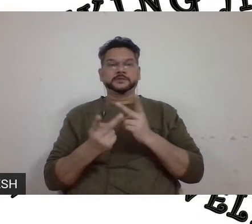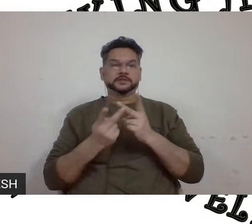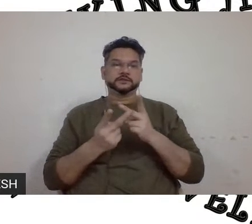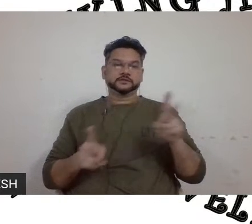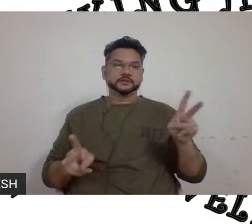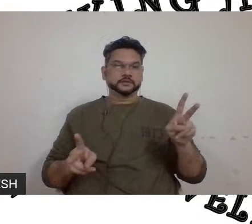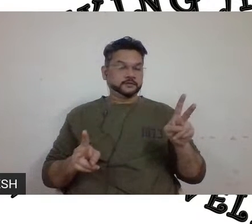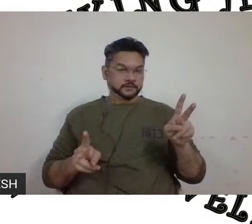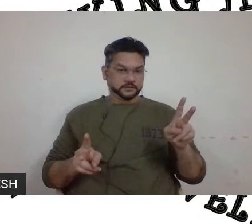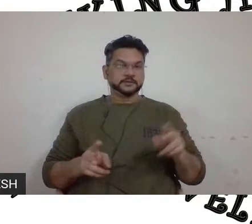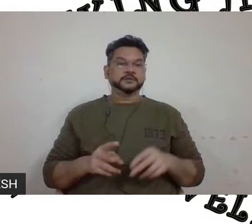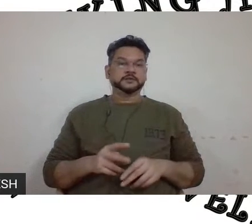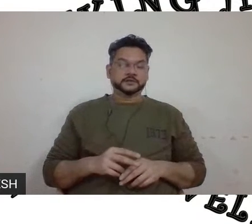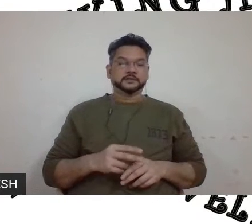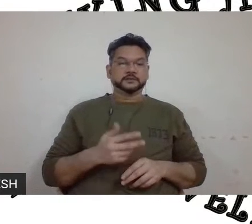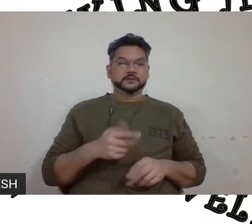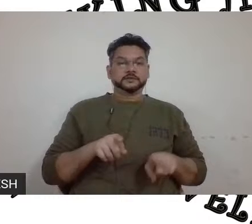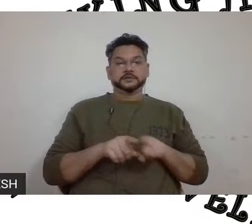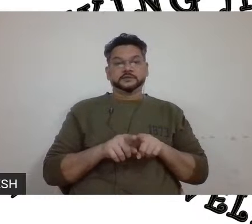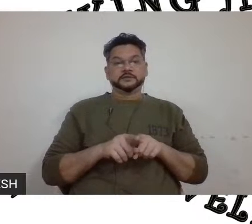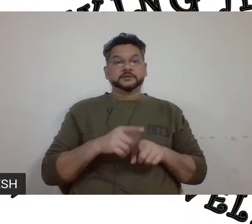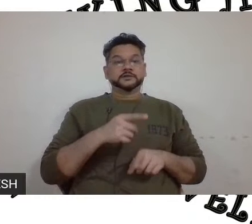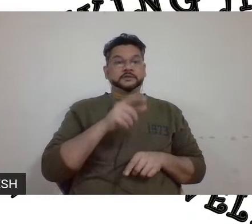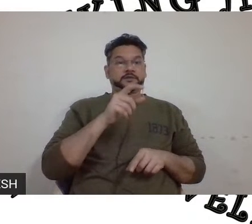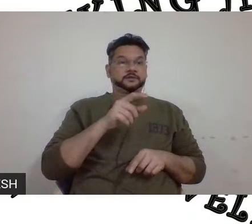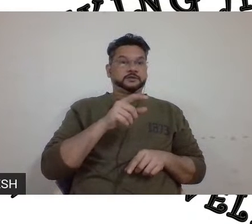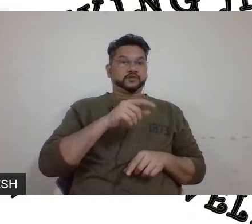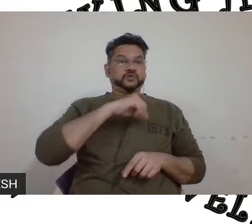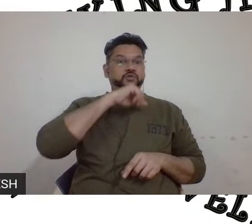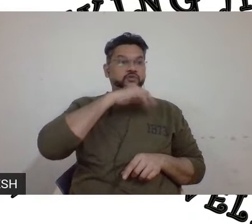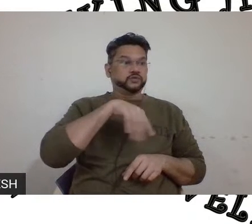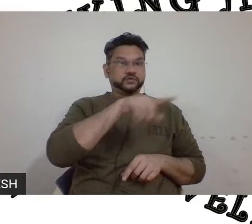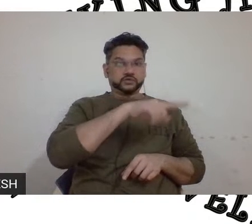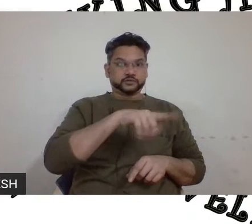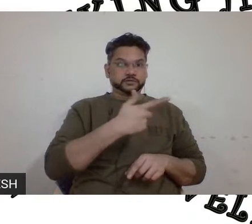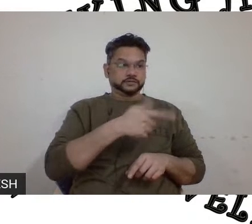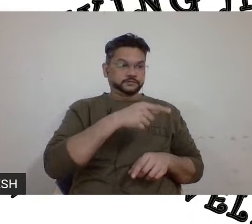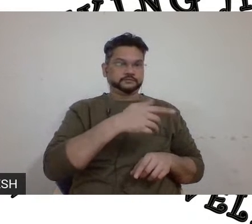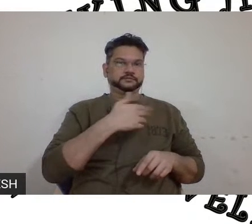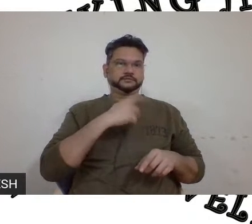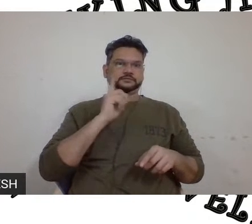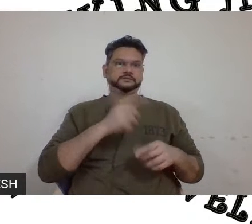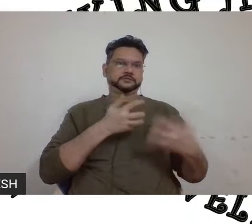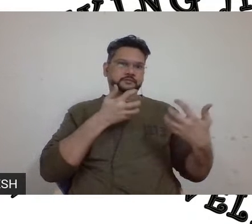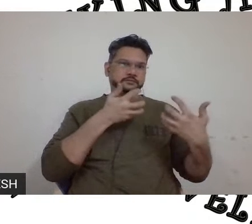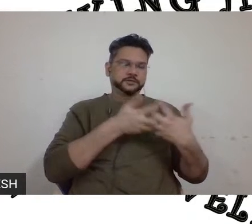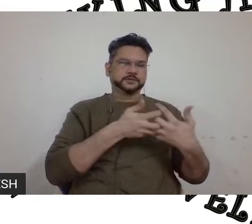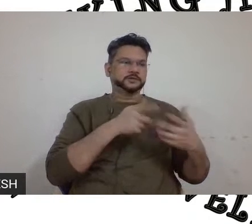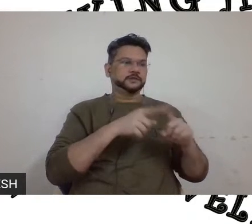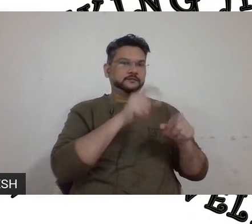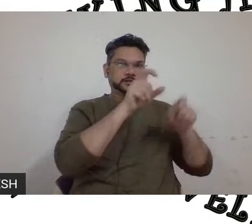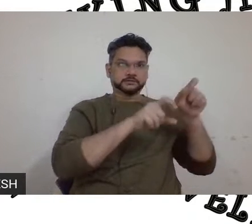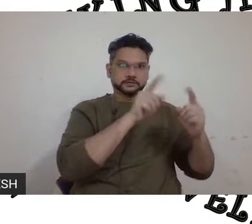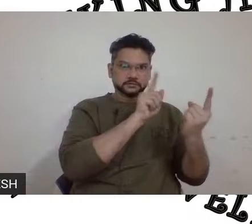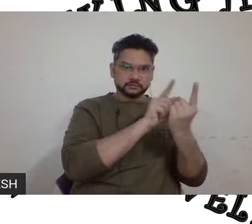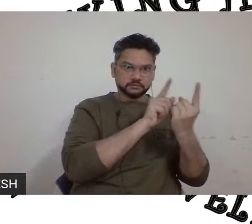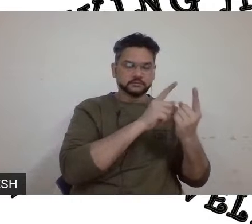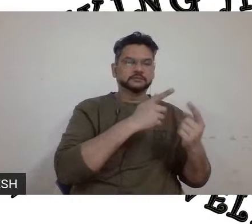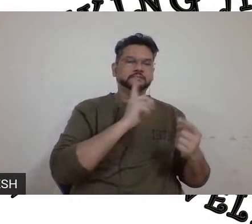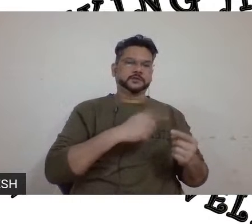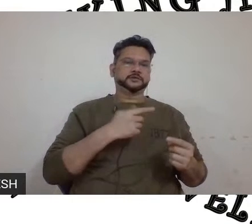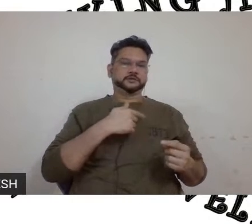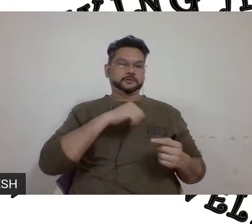such a kind of roles have to get skilled in those specific roles. If it is customer specific role, the youth has to understand about